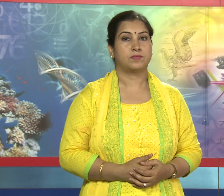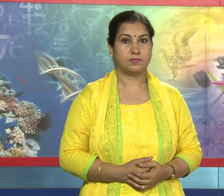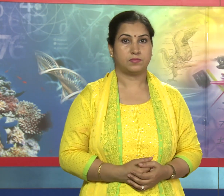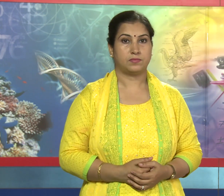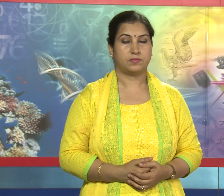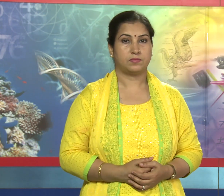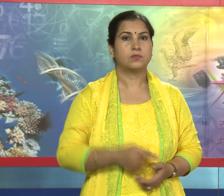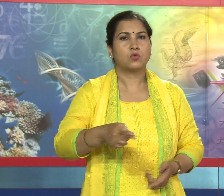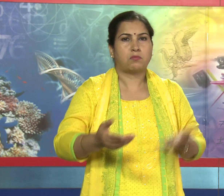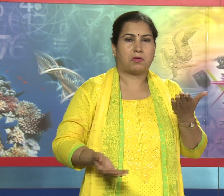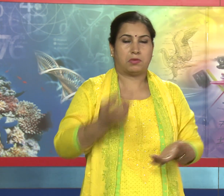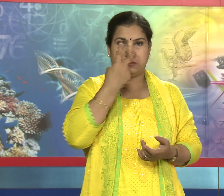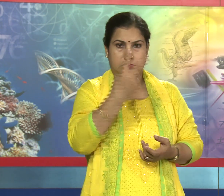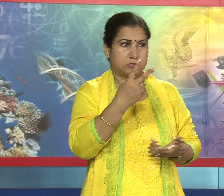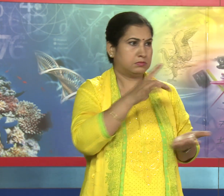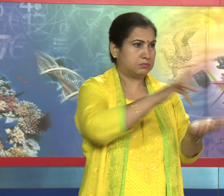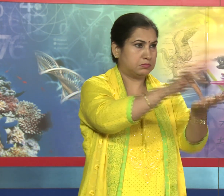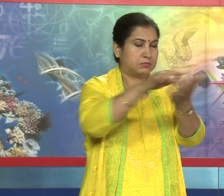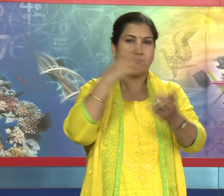You must have visited a riverside,